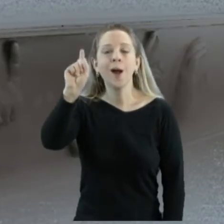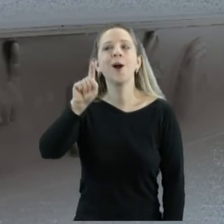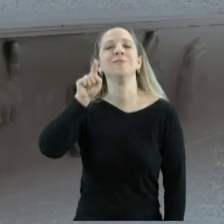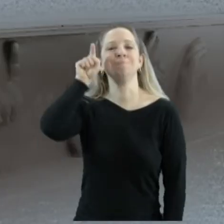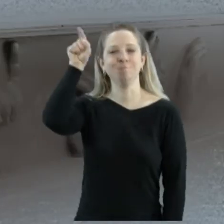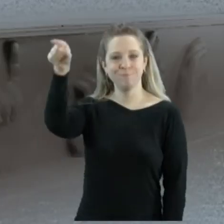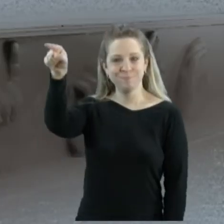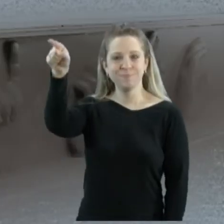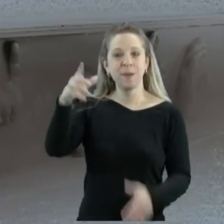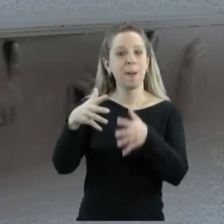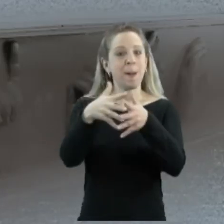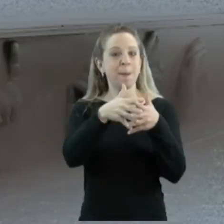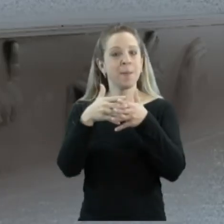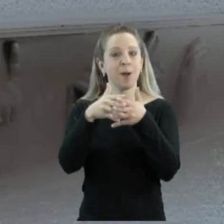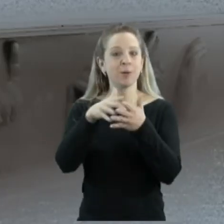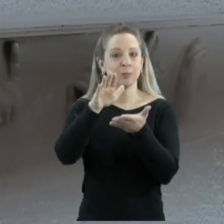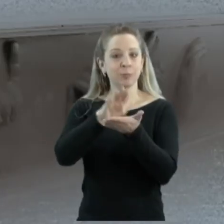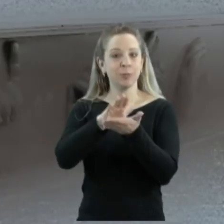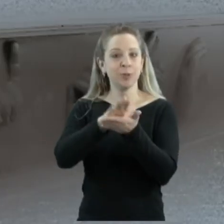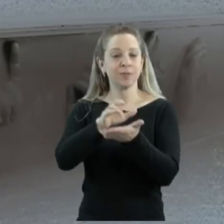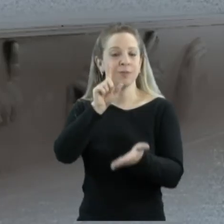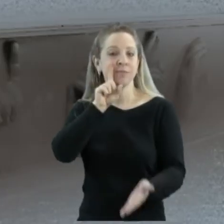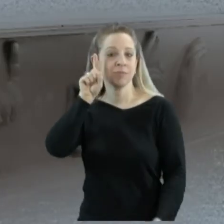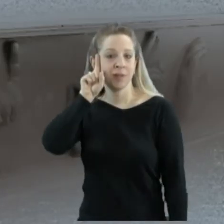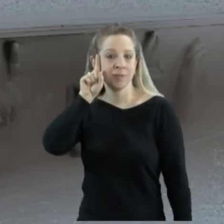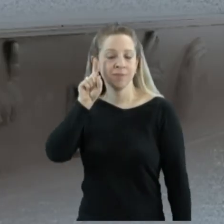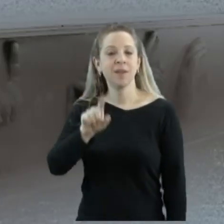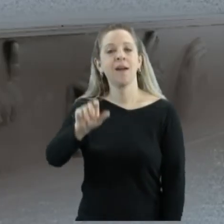Chapter 6. Claire at the American School for the Deaf.